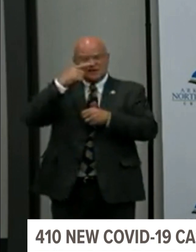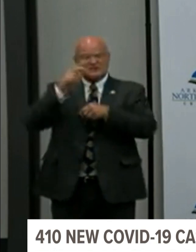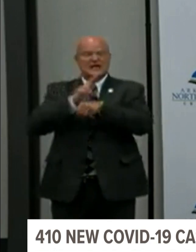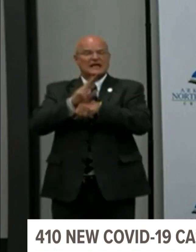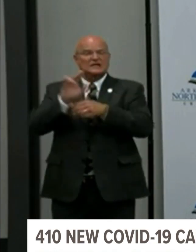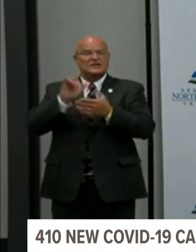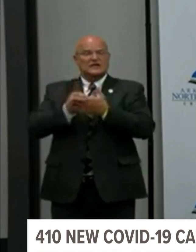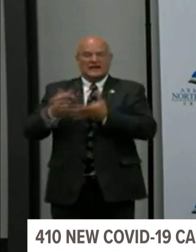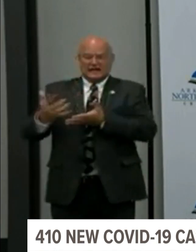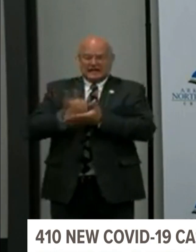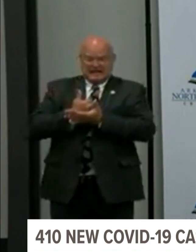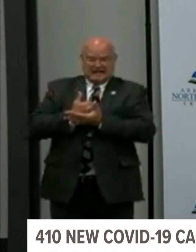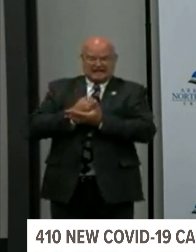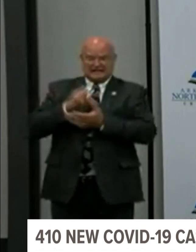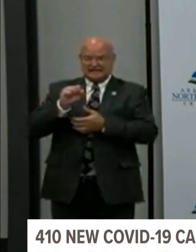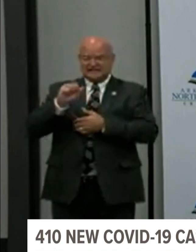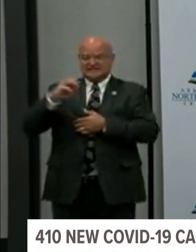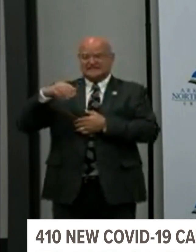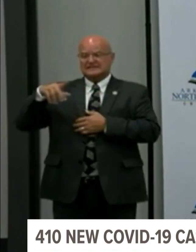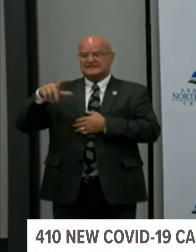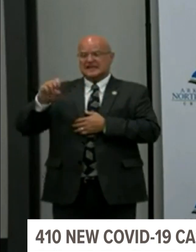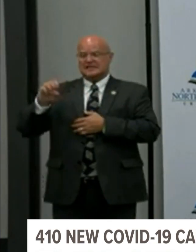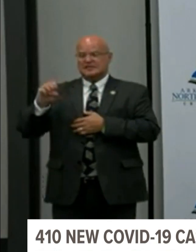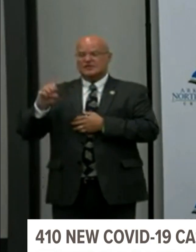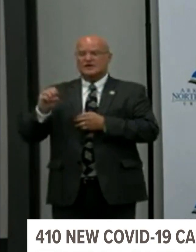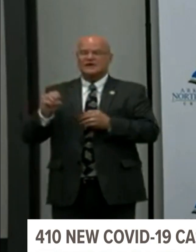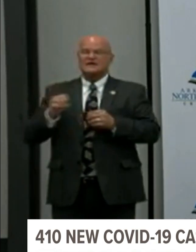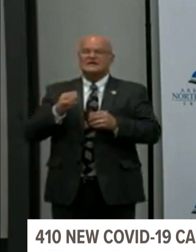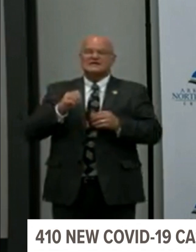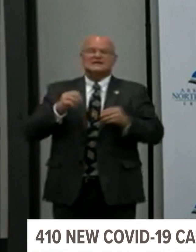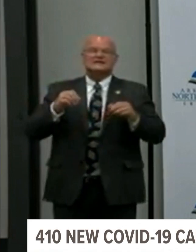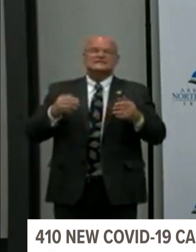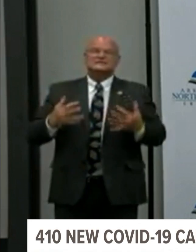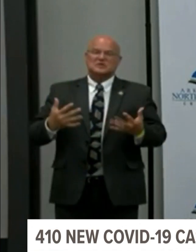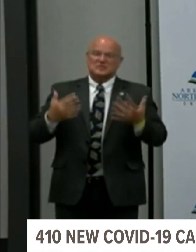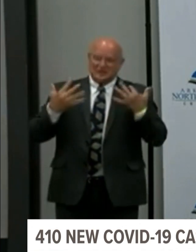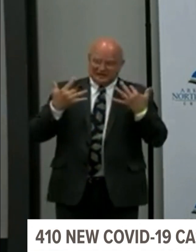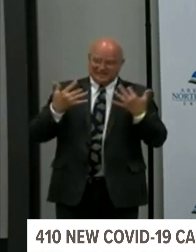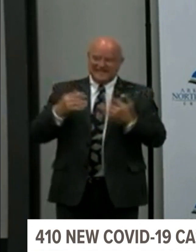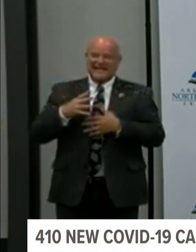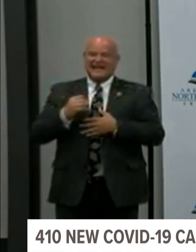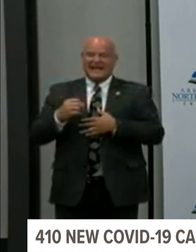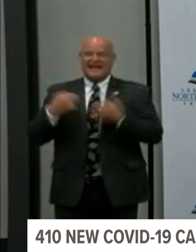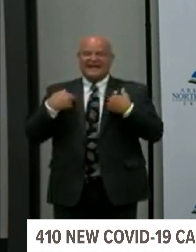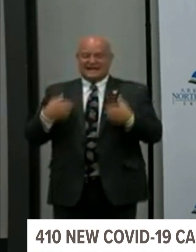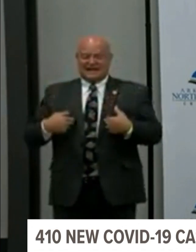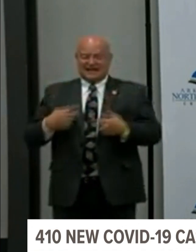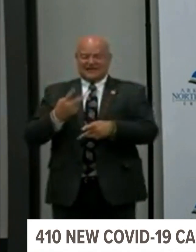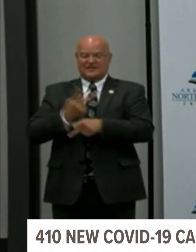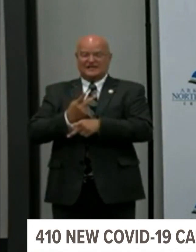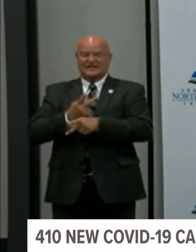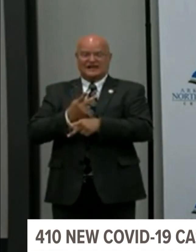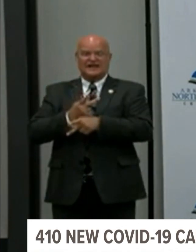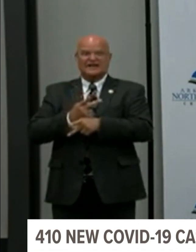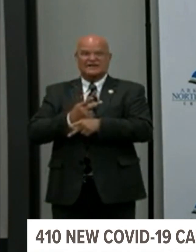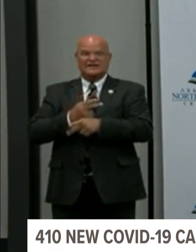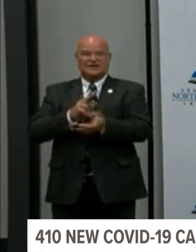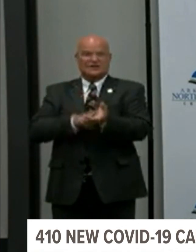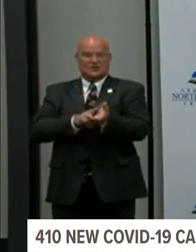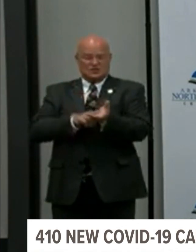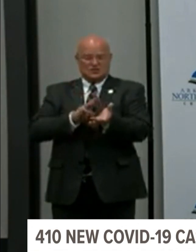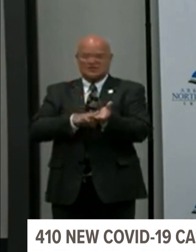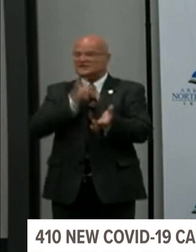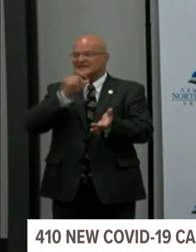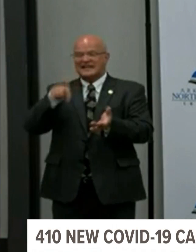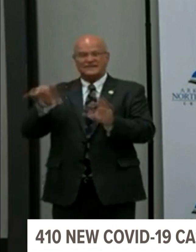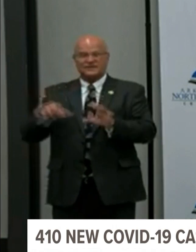use that to collect the sample. So it's much more pleasant, and a healthcare provider doesn't have to do it. You can do it